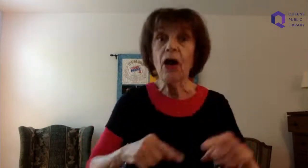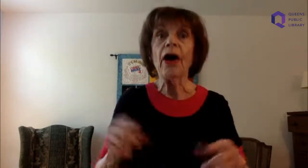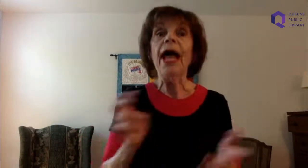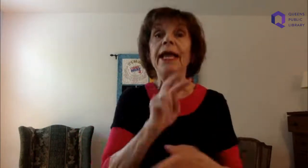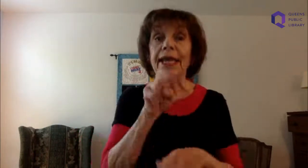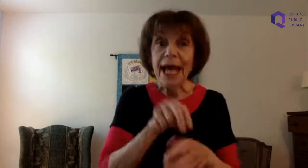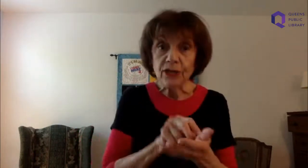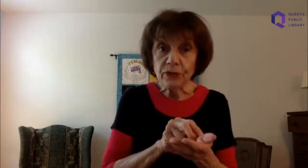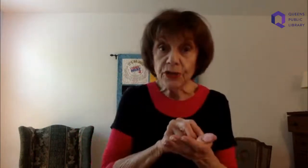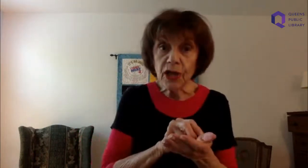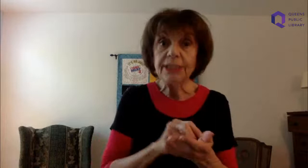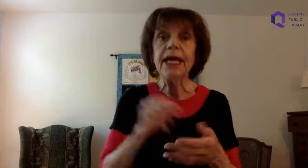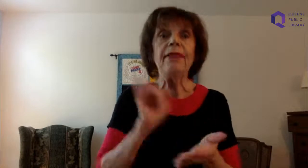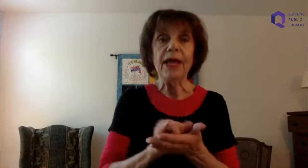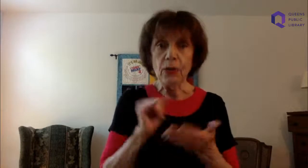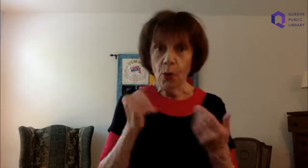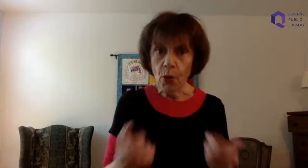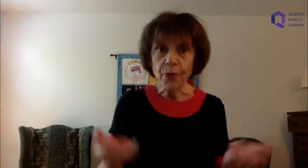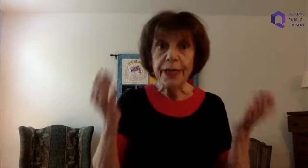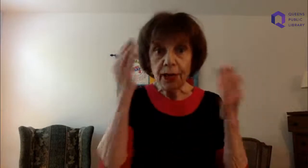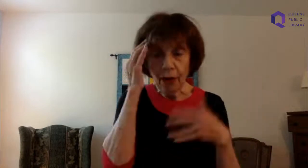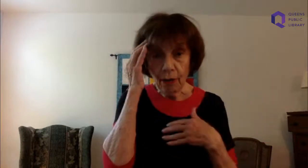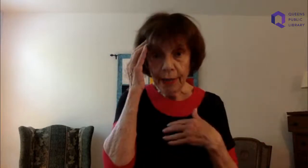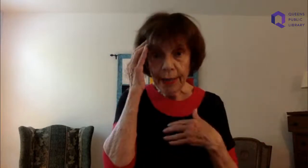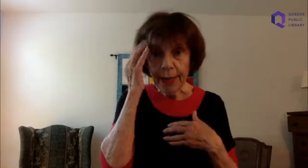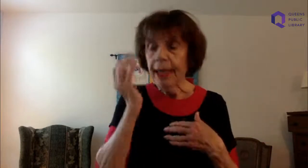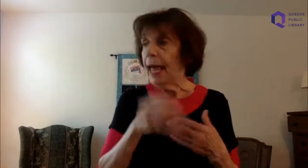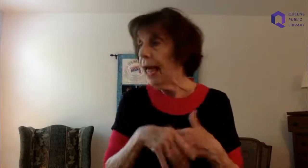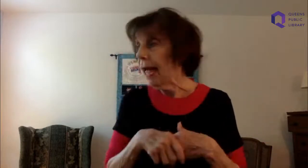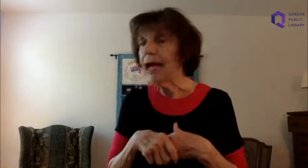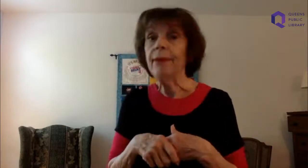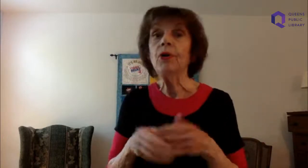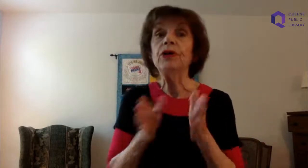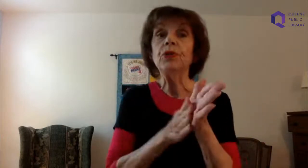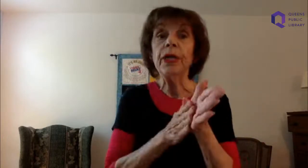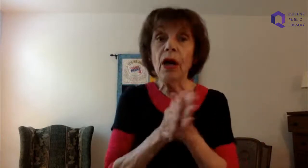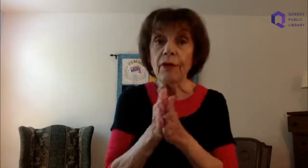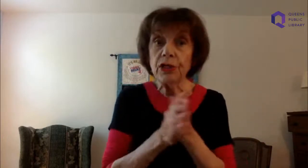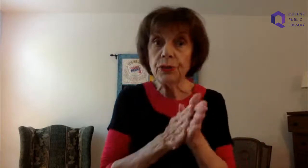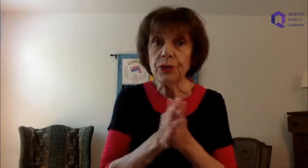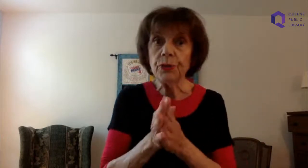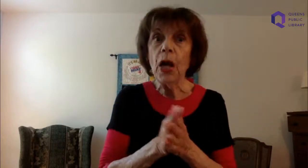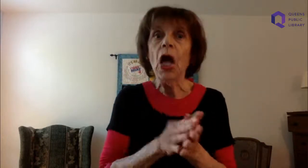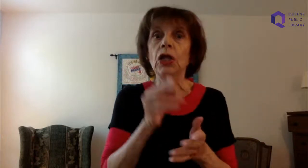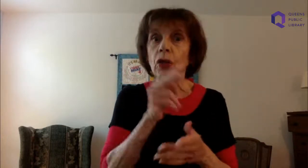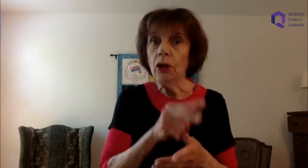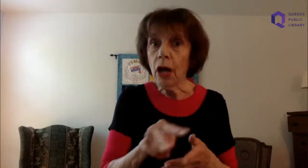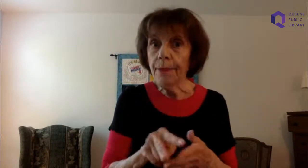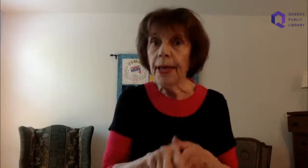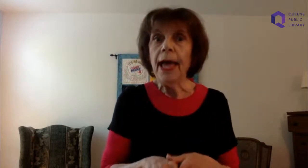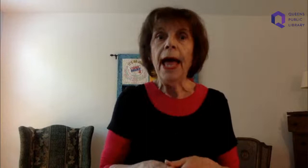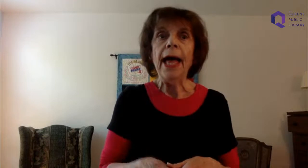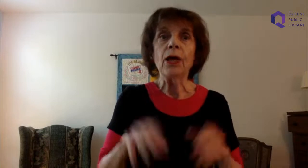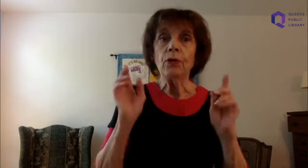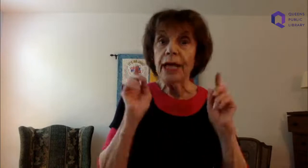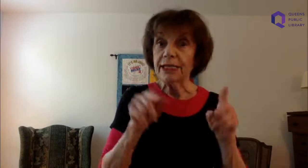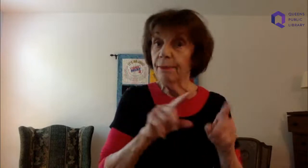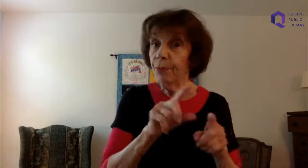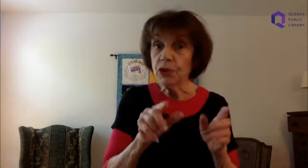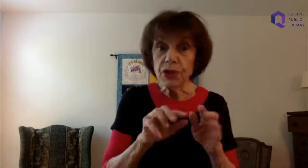are natural signs that you already know. And I'm going to encourage you to look up and go get some books